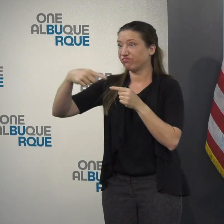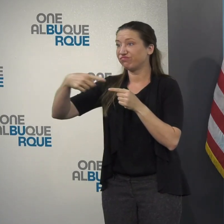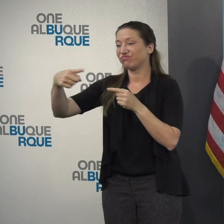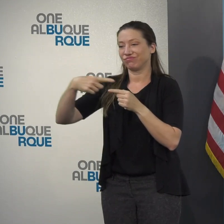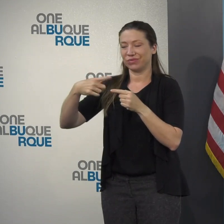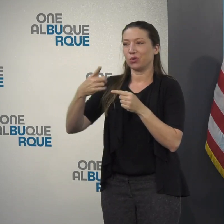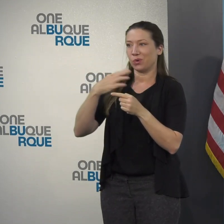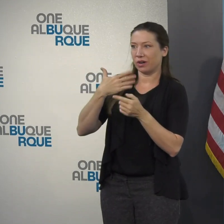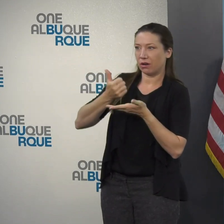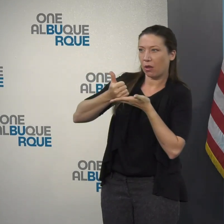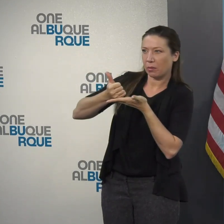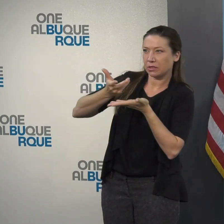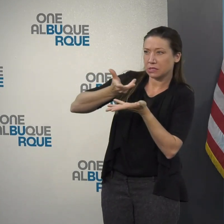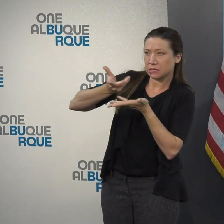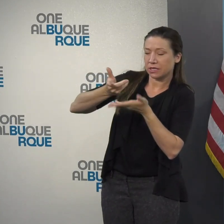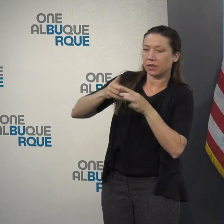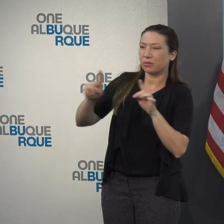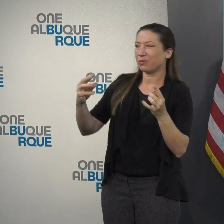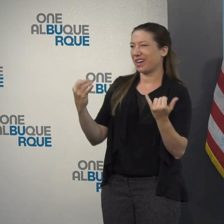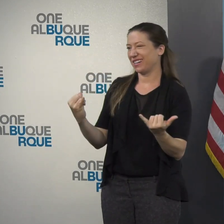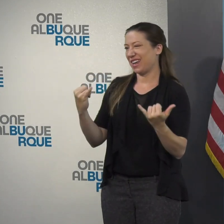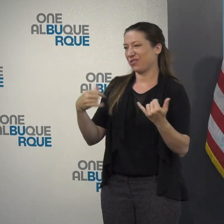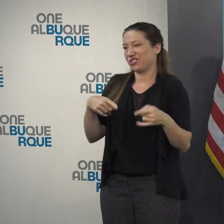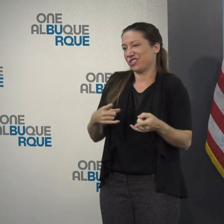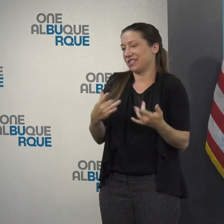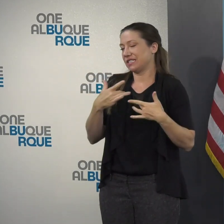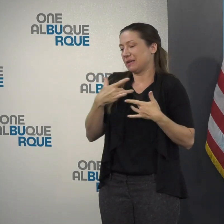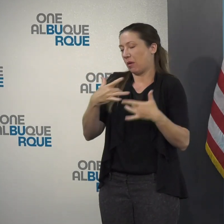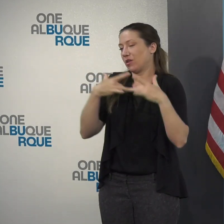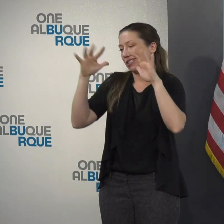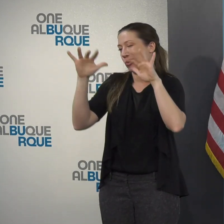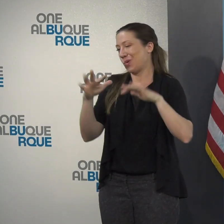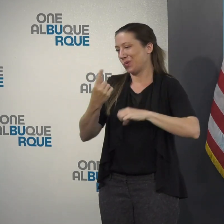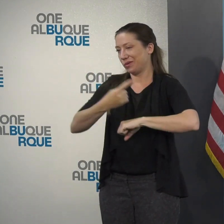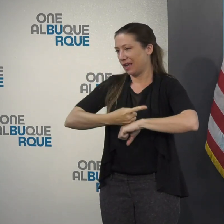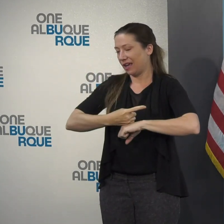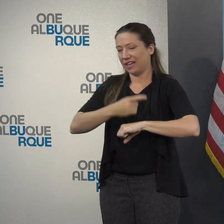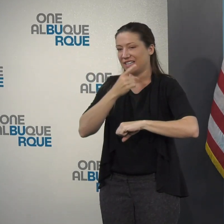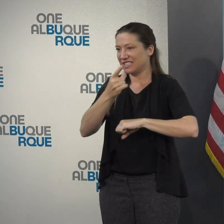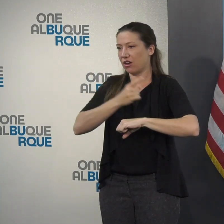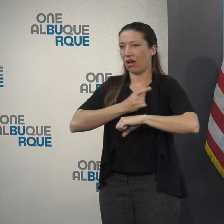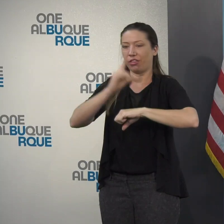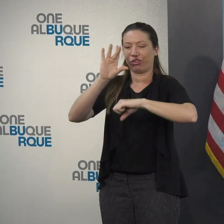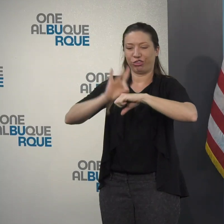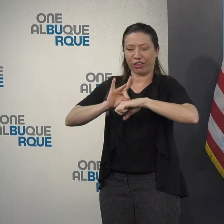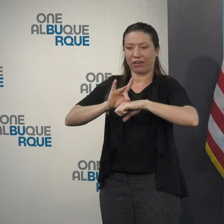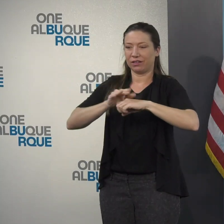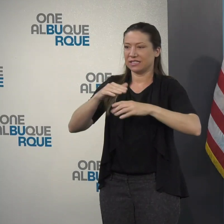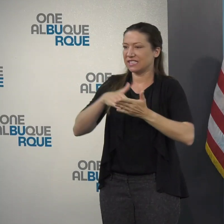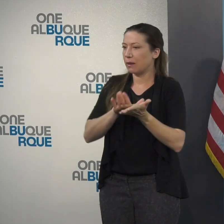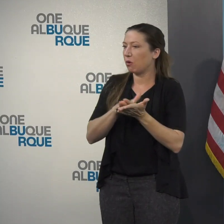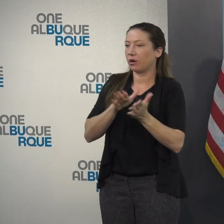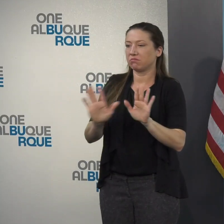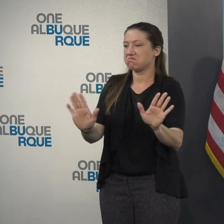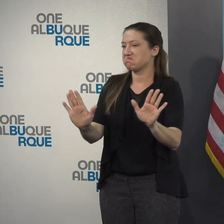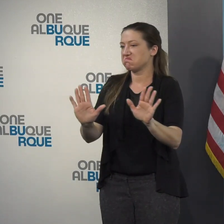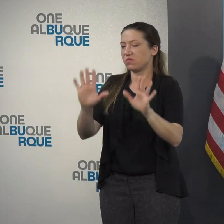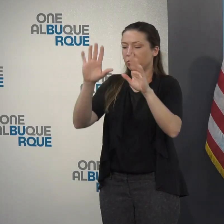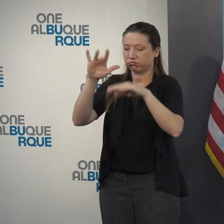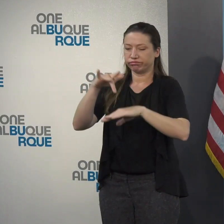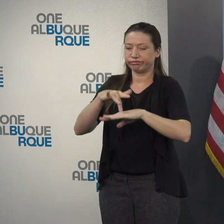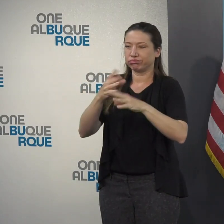But we're treating it like any other snowing situation, and the good news is it's not sticking much, so folks will be deployed